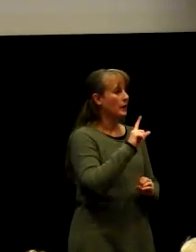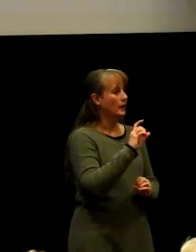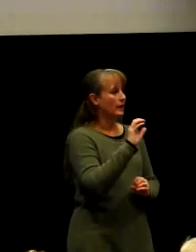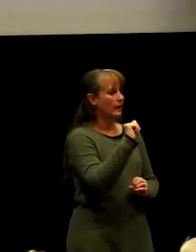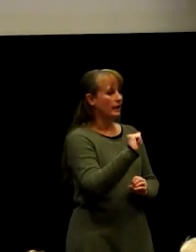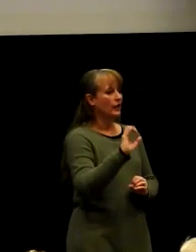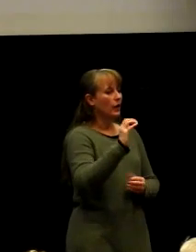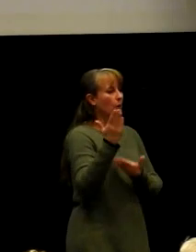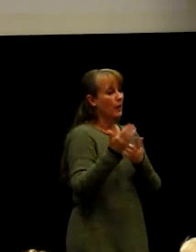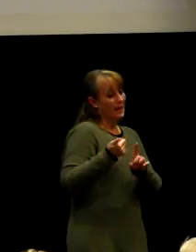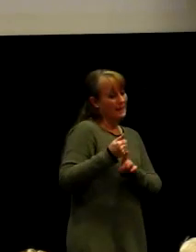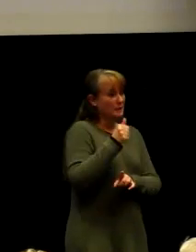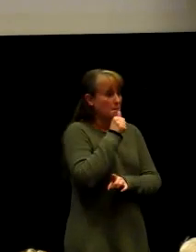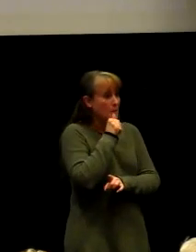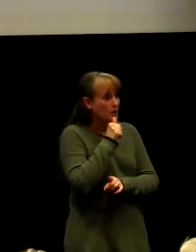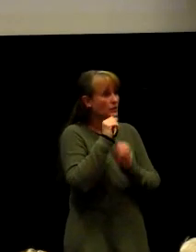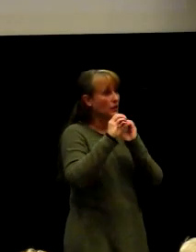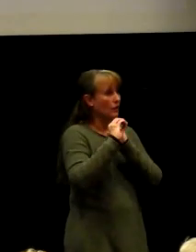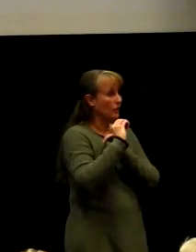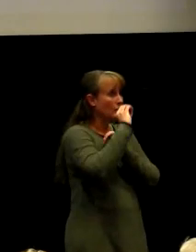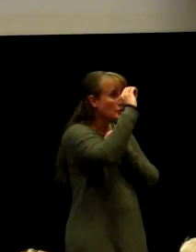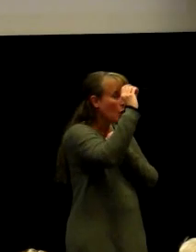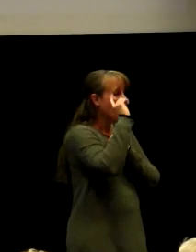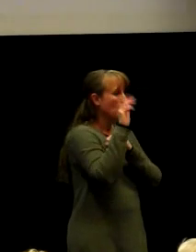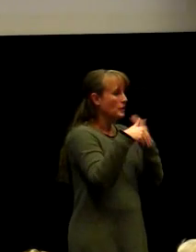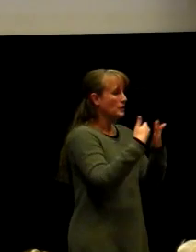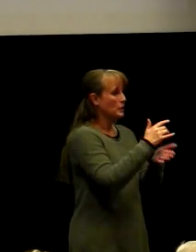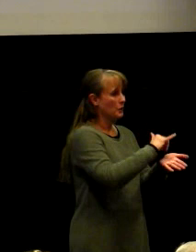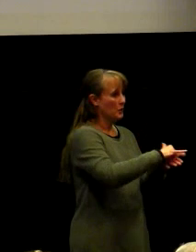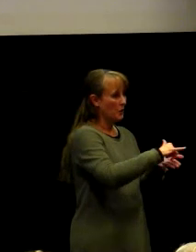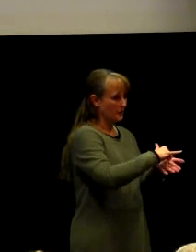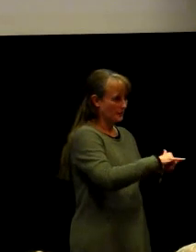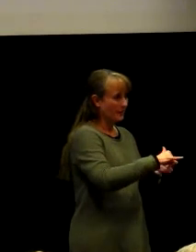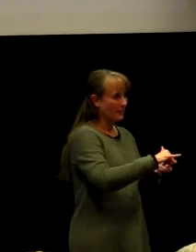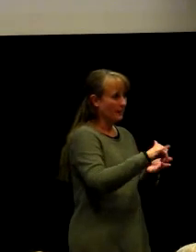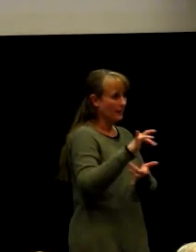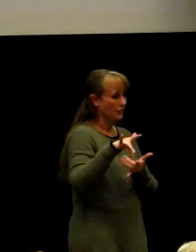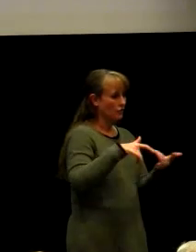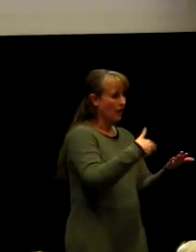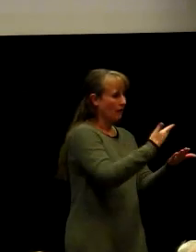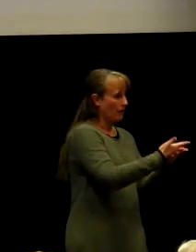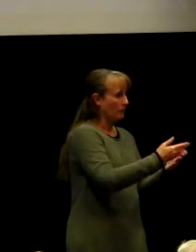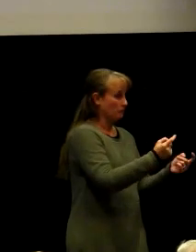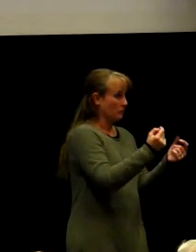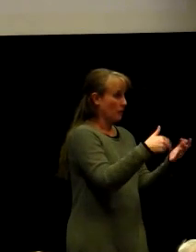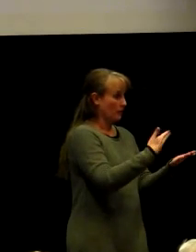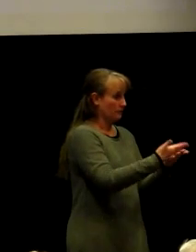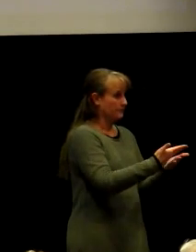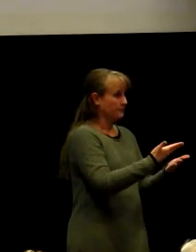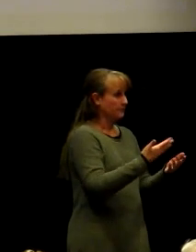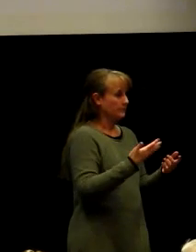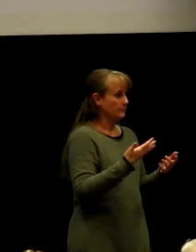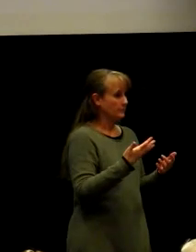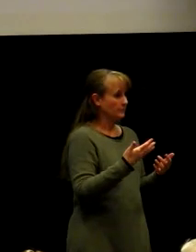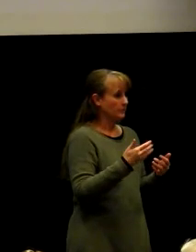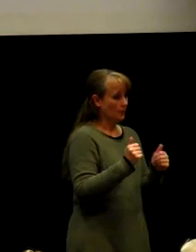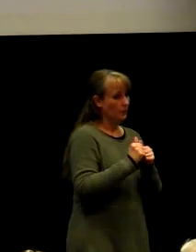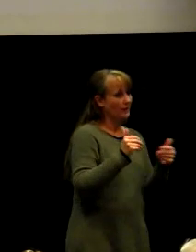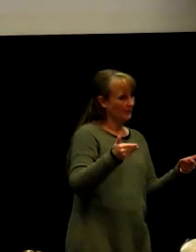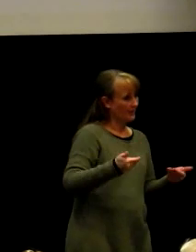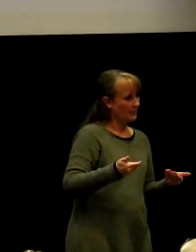personal scope to New York City. He was in Ceylon, traveled to New York City pretty quickly after this